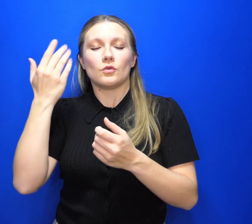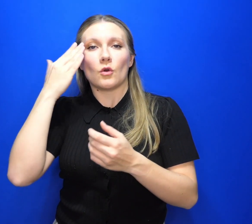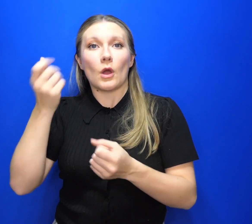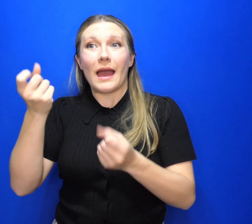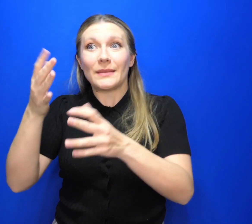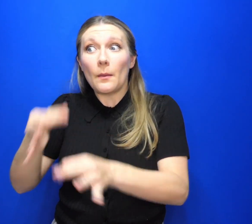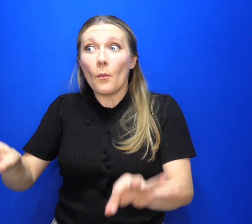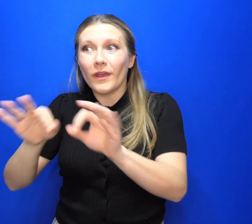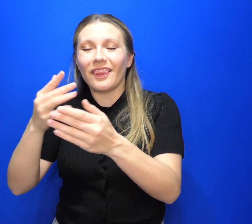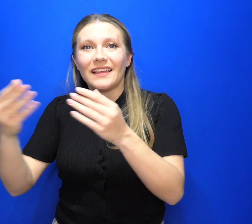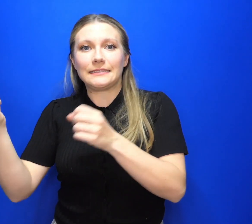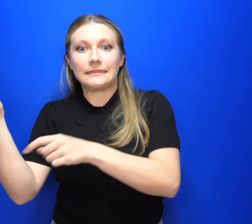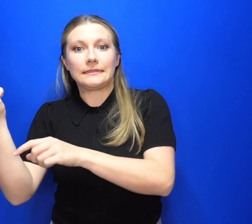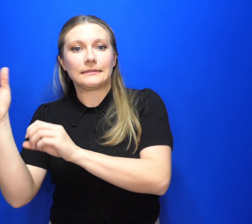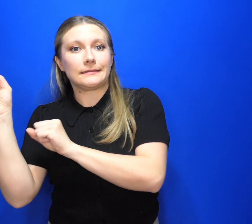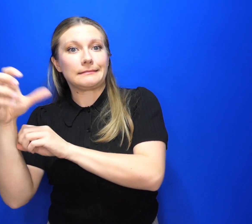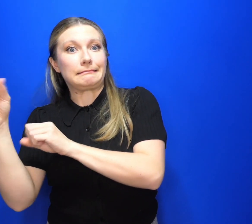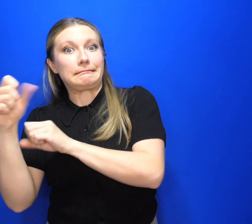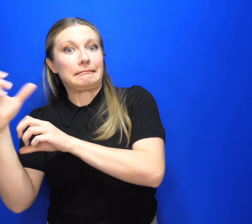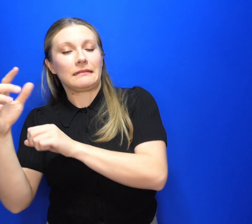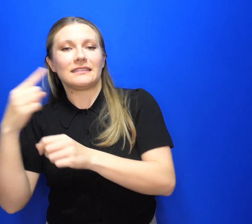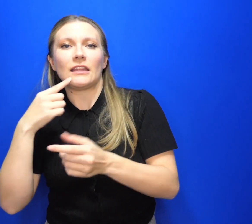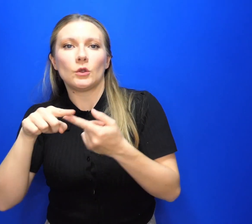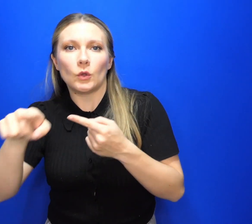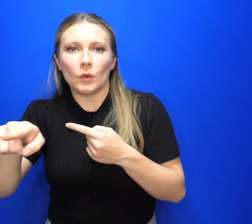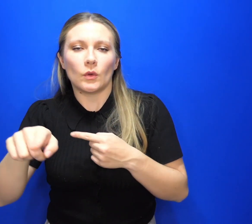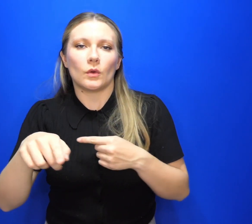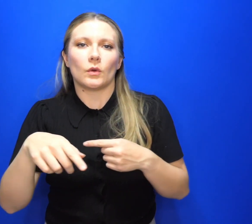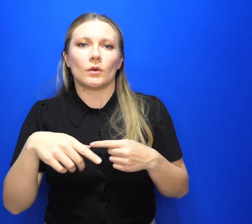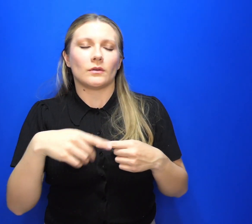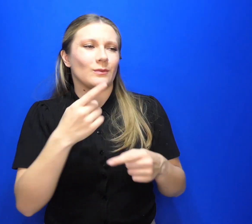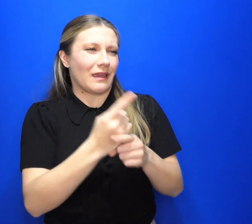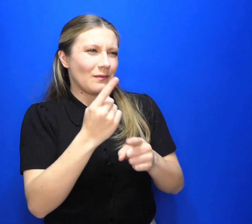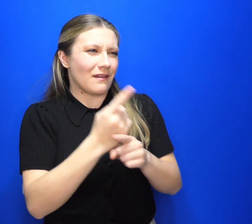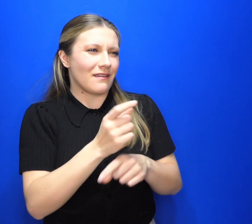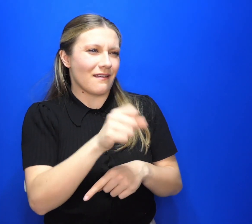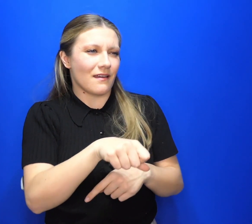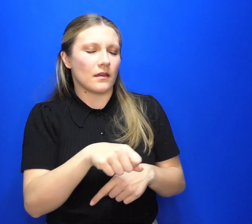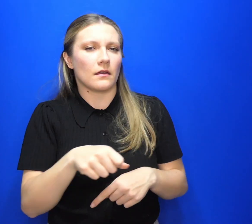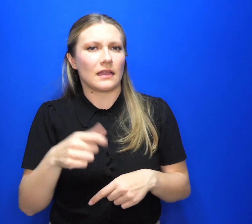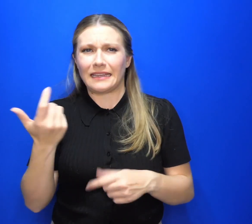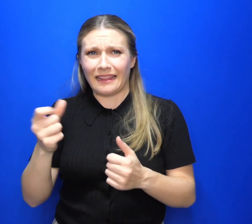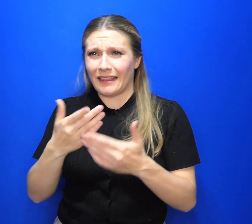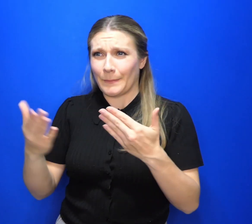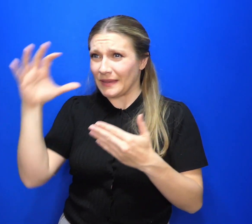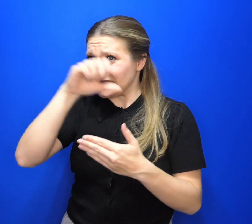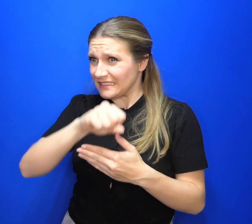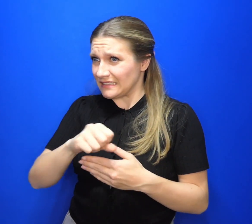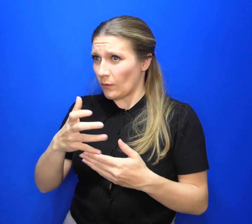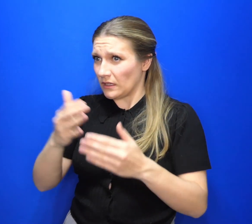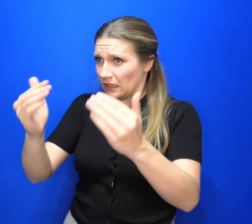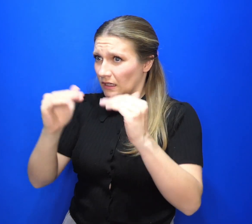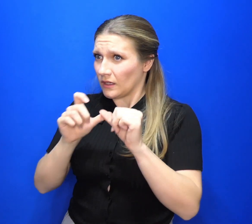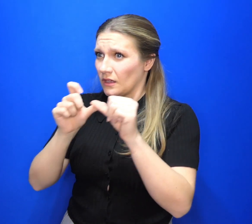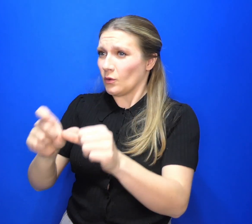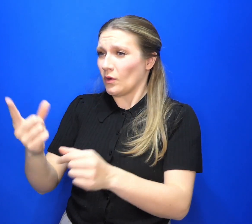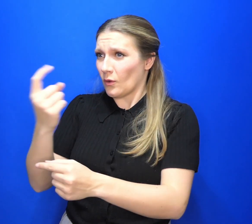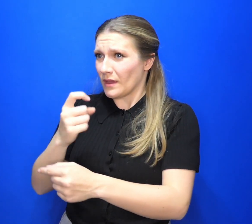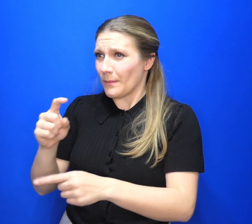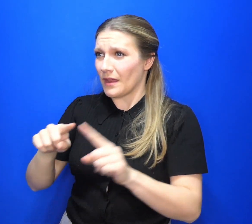just happened to us? Right. Okay. Yeah. Is there anything here we're missing? I do want to go to one more question here, but I want to make sure you have everything out